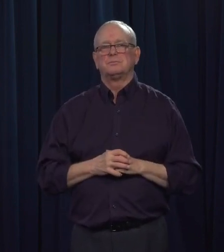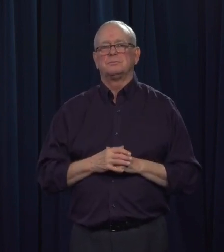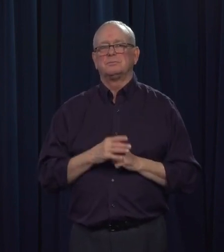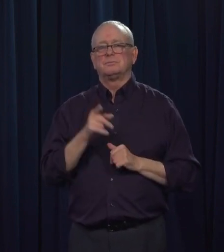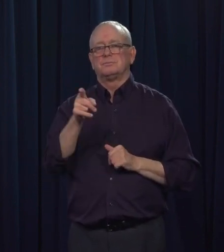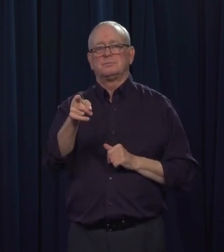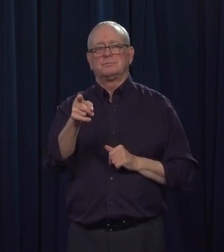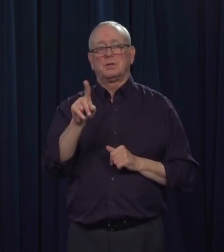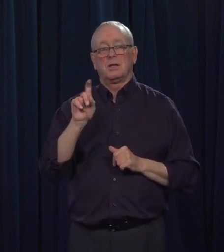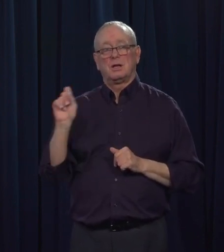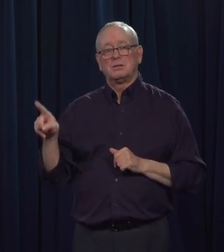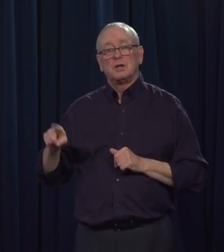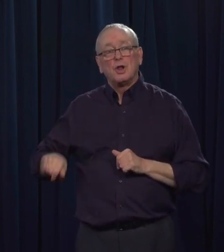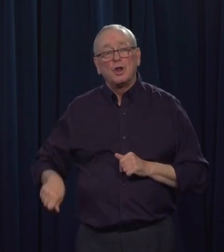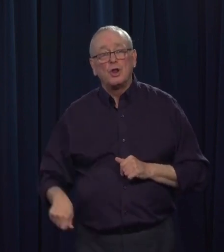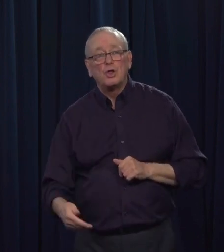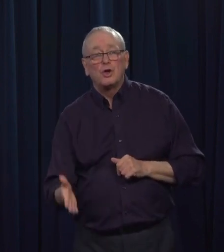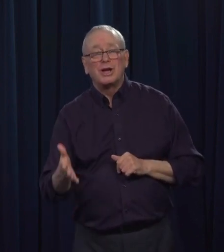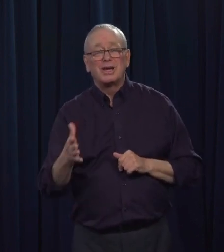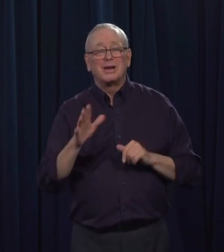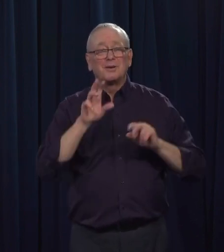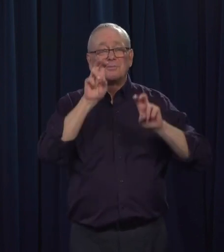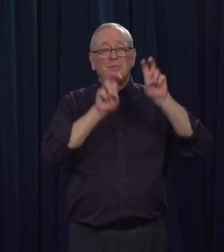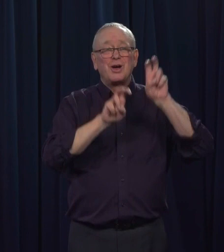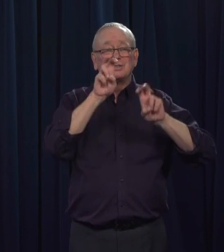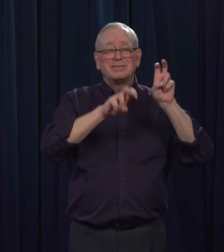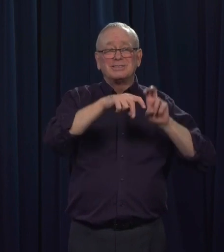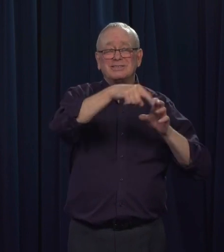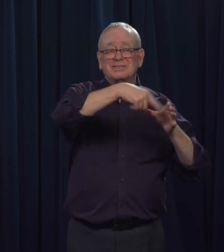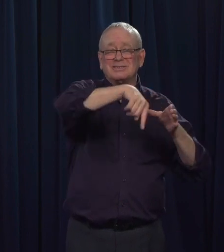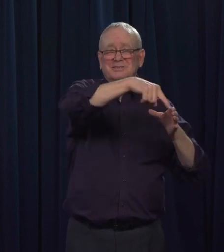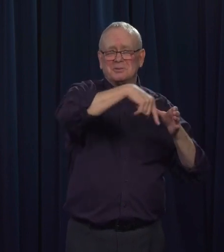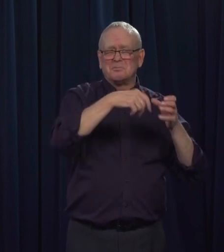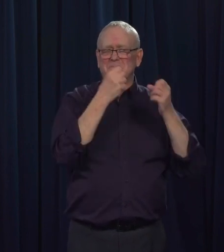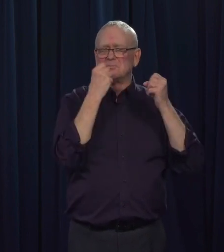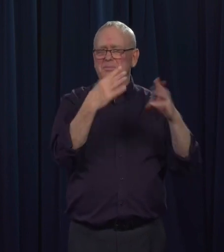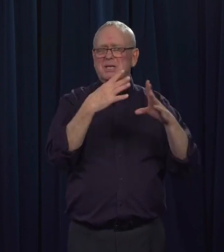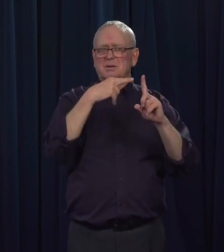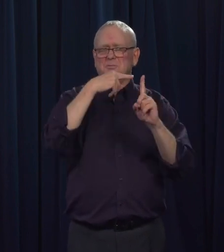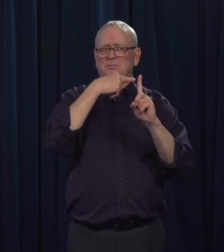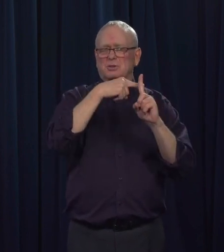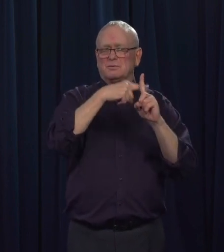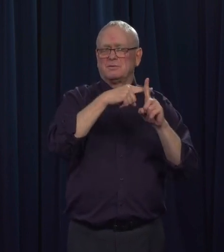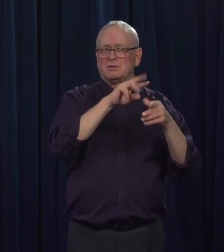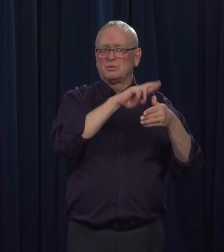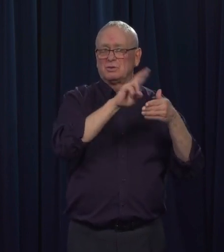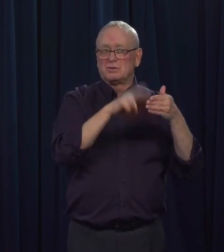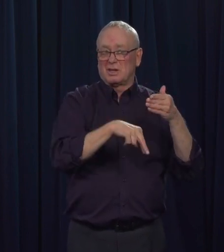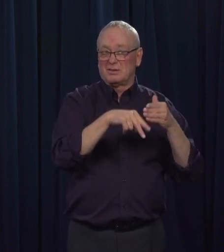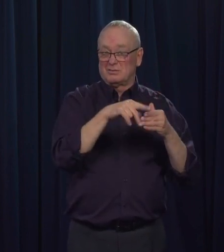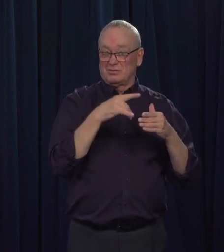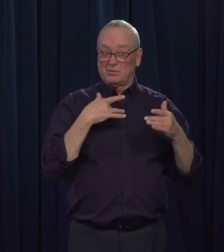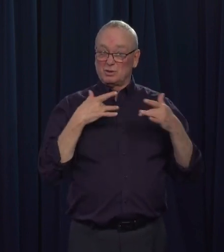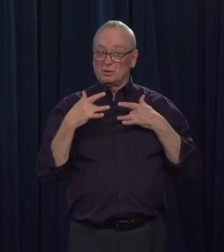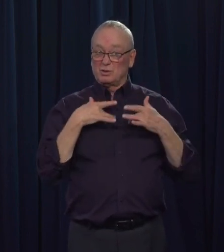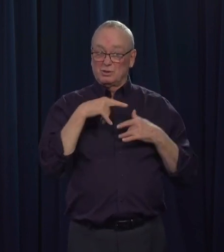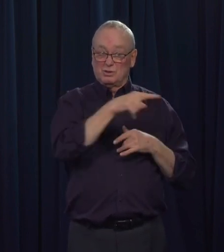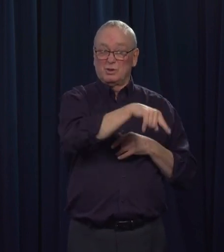obviously testing positive for the coronavirus. Are there concerns about the impact that is going to have on the frontline workers that we have in